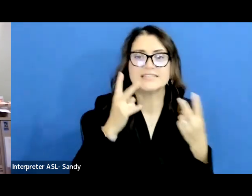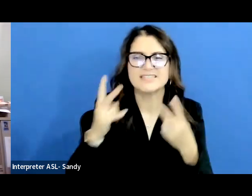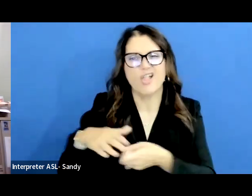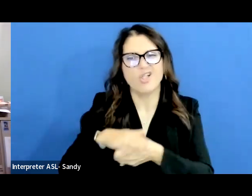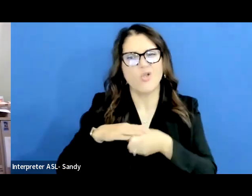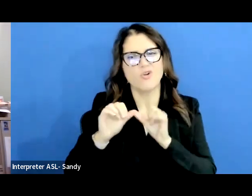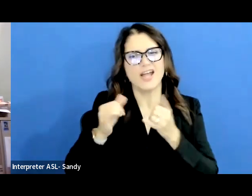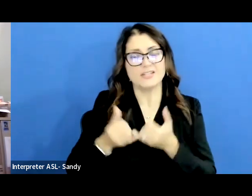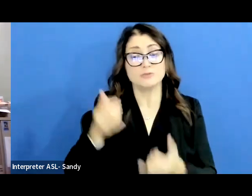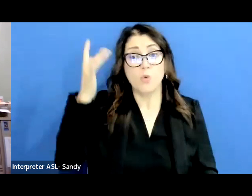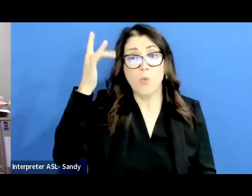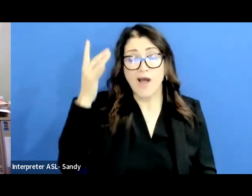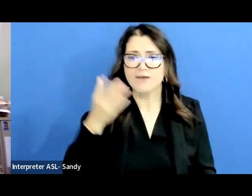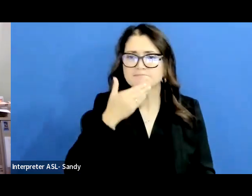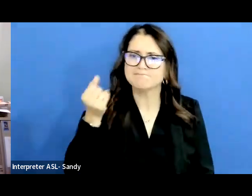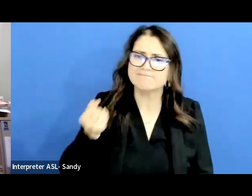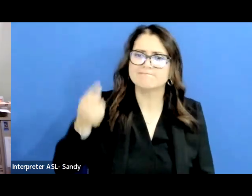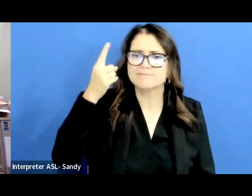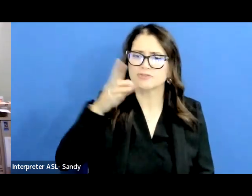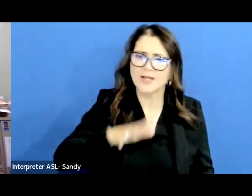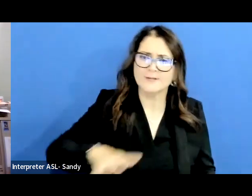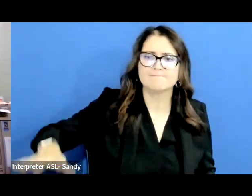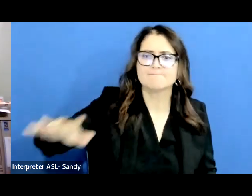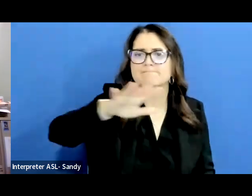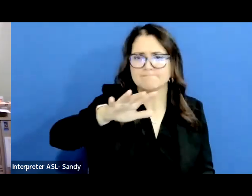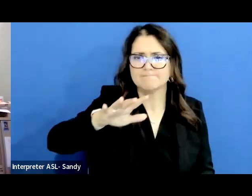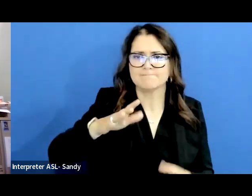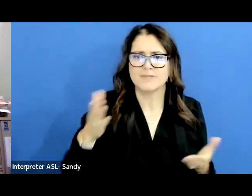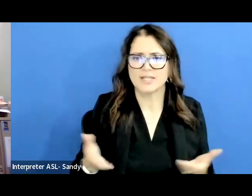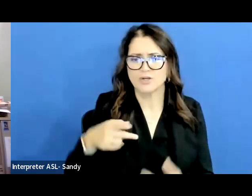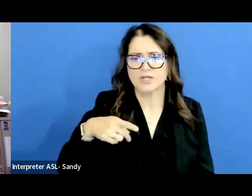the landscape prior to her training here on the Purdue